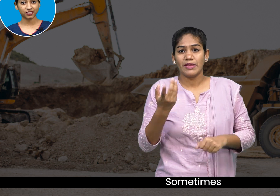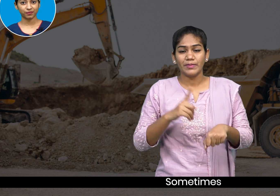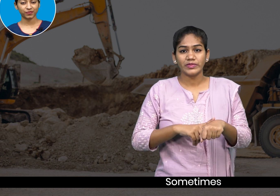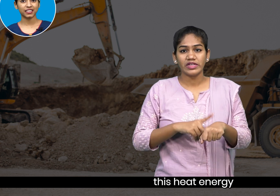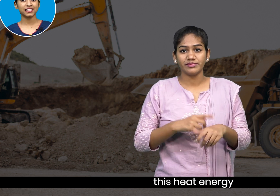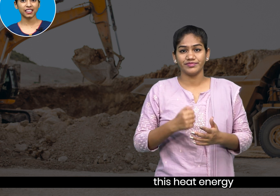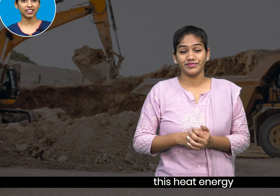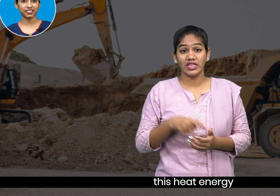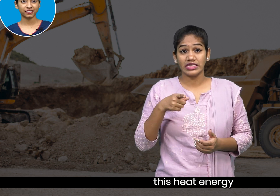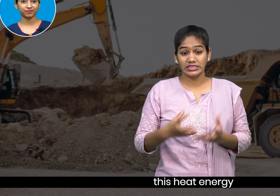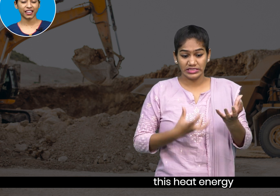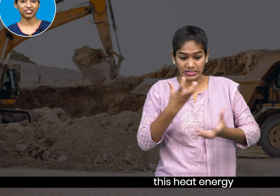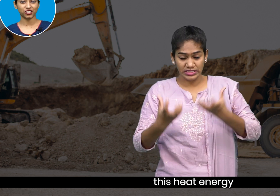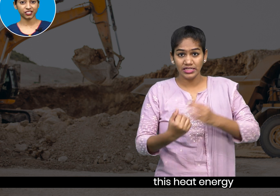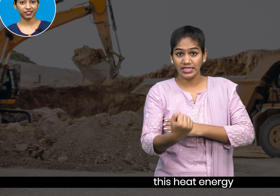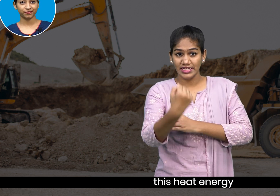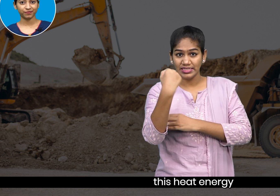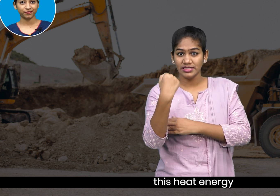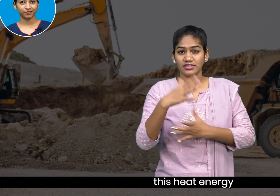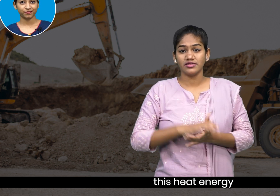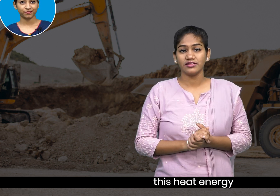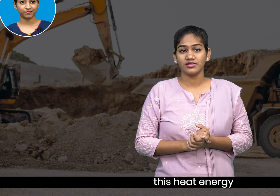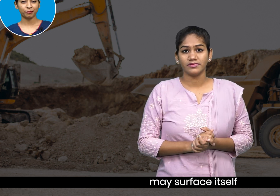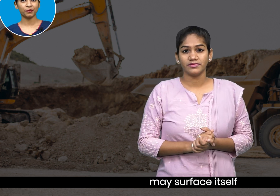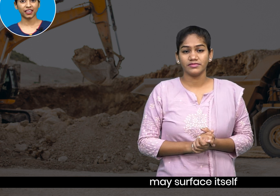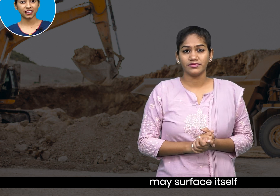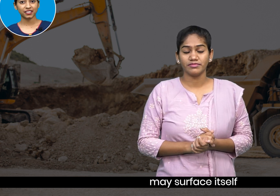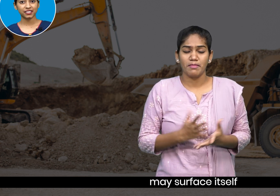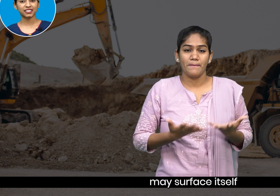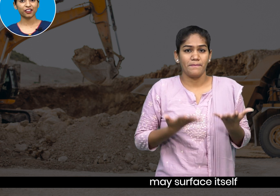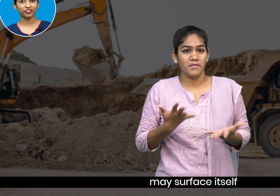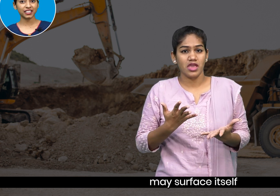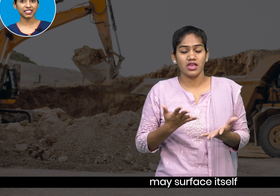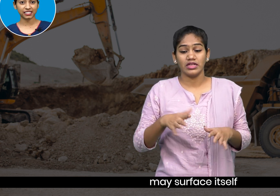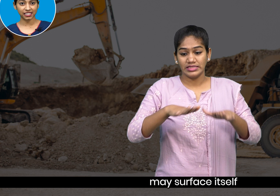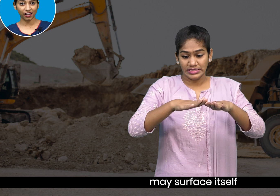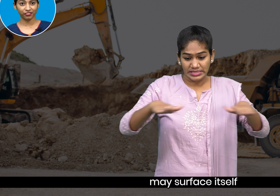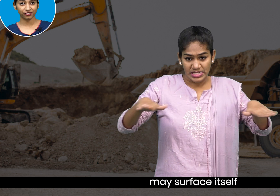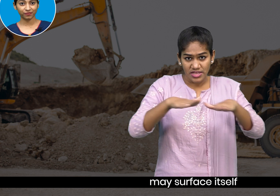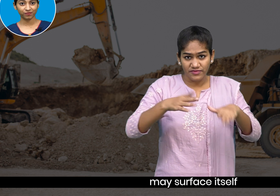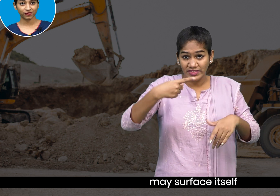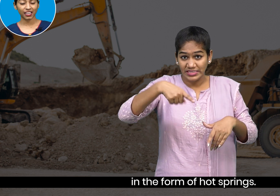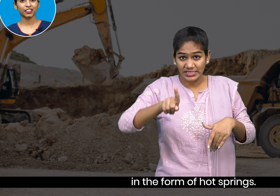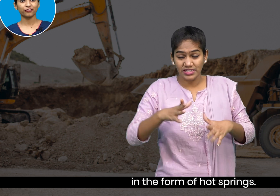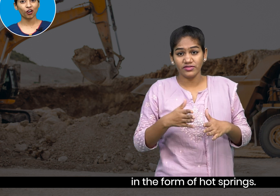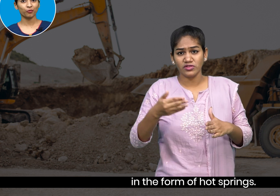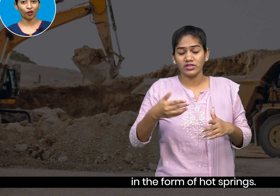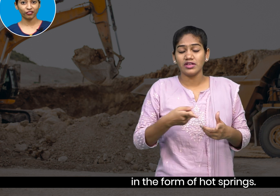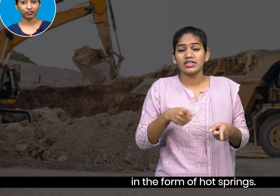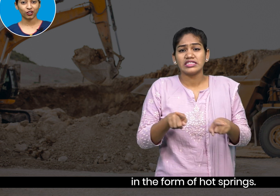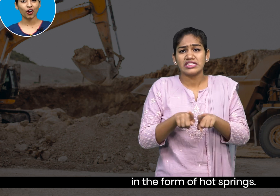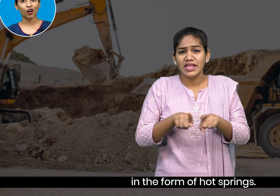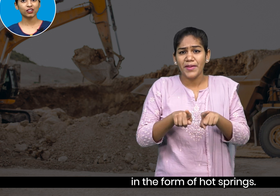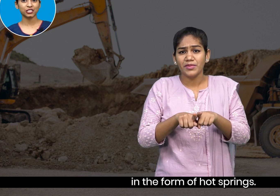Sometimes this heat energy may surface itself in the form